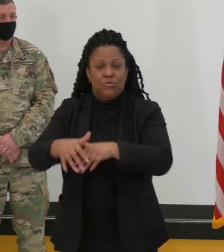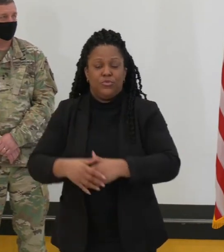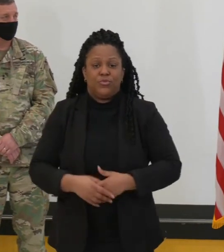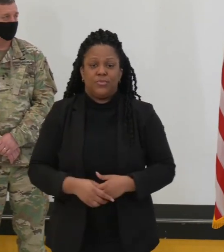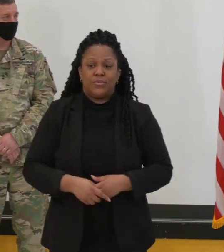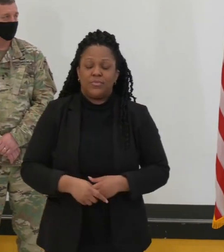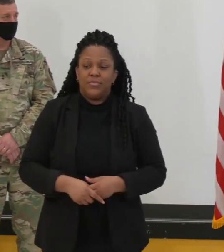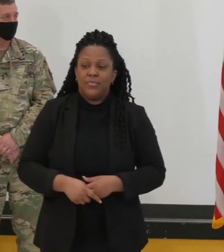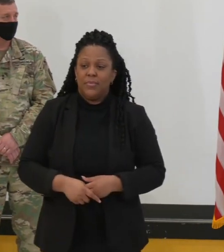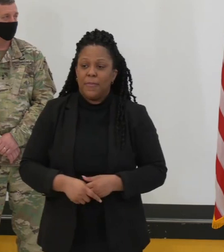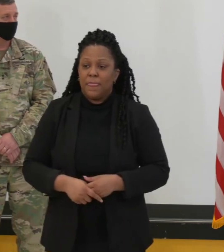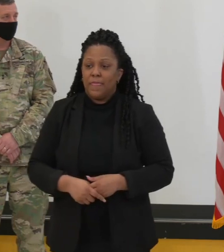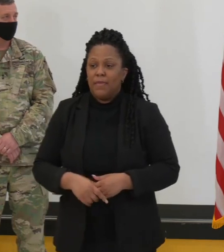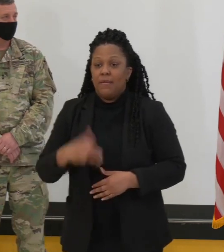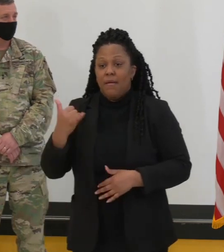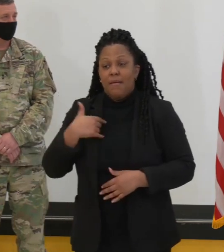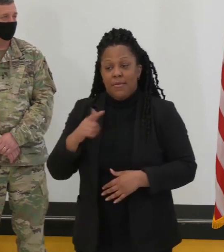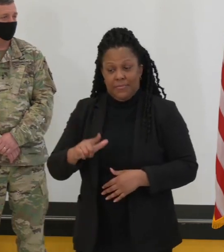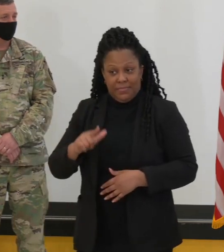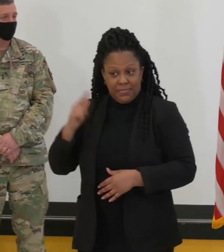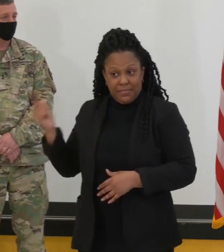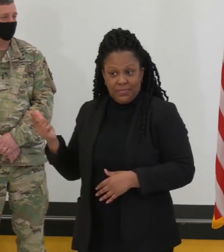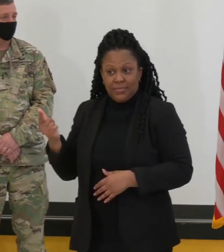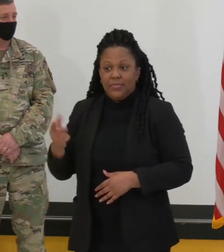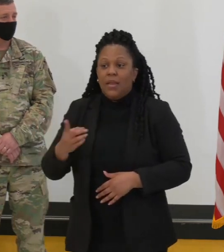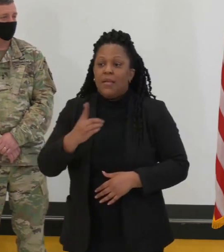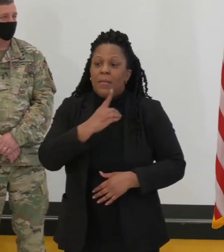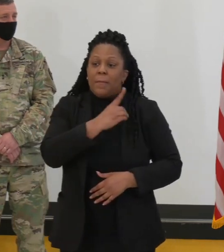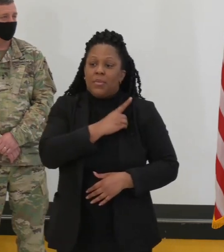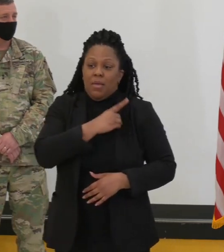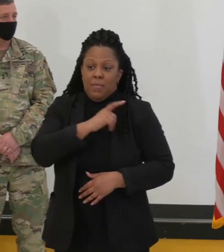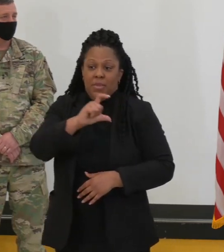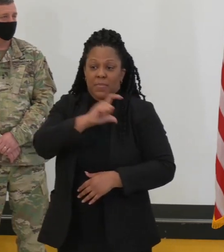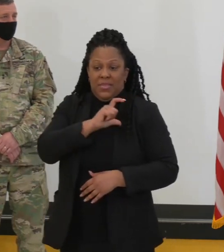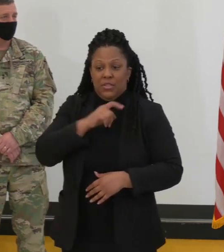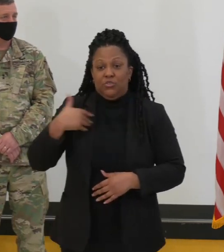I will turn it over to the chief of the Minneapolis Police Department,